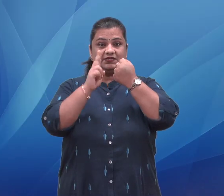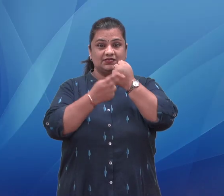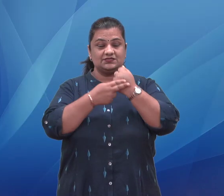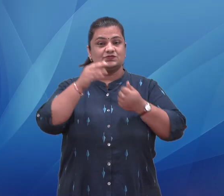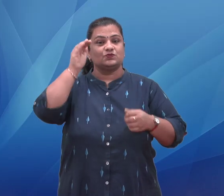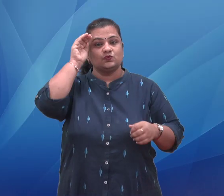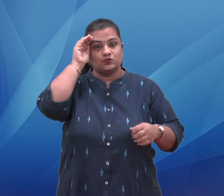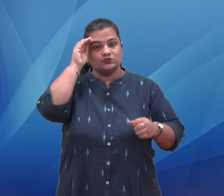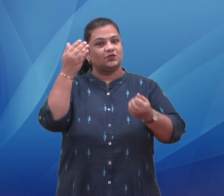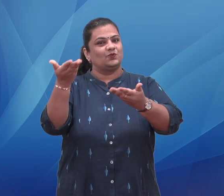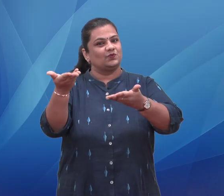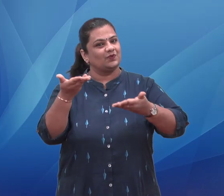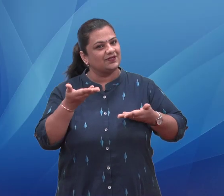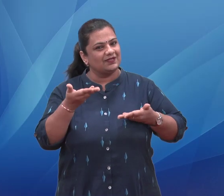Welcome to NISH News Weekly Broadcast.